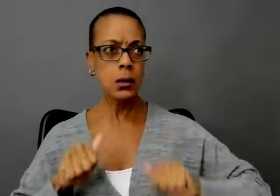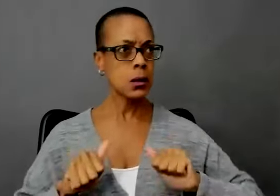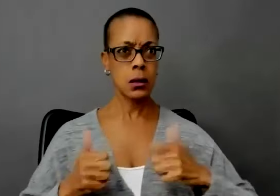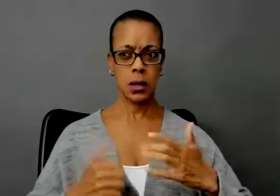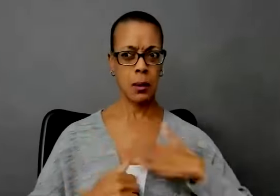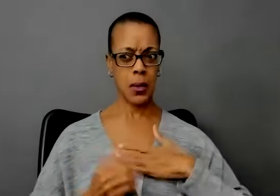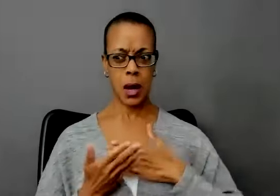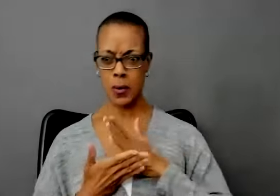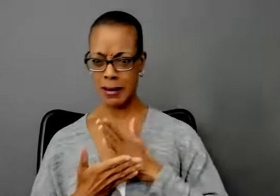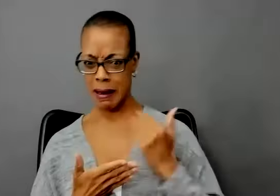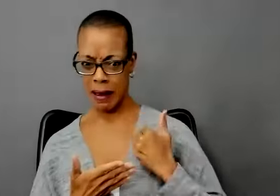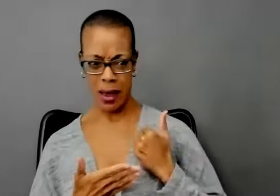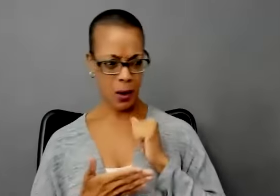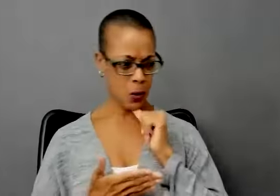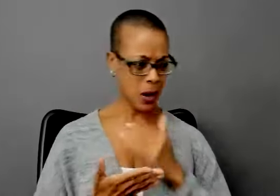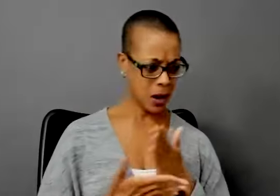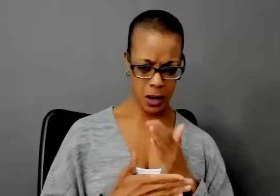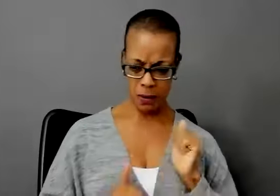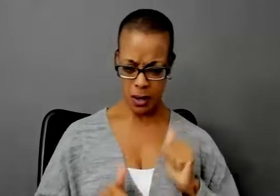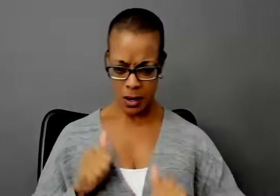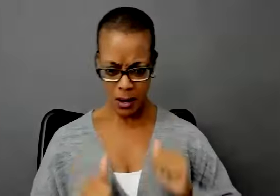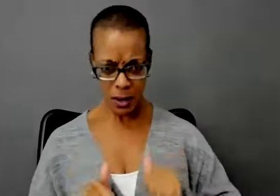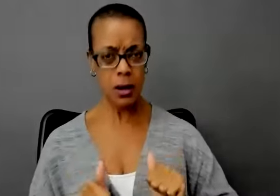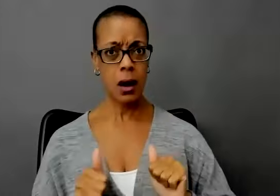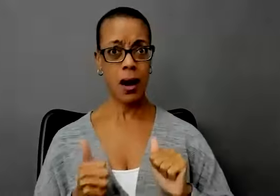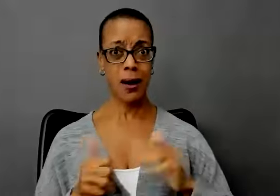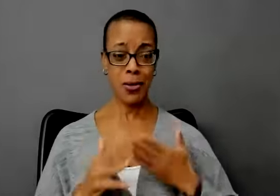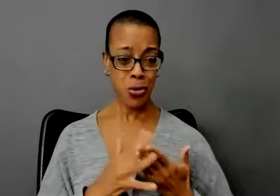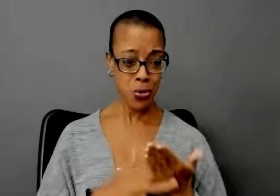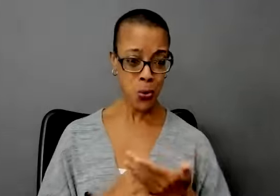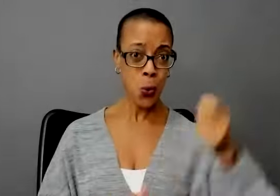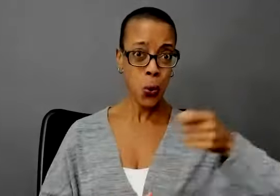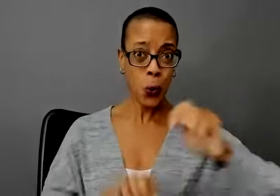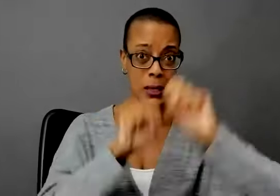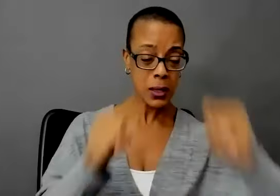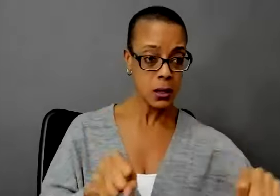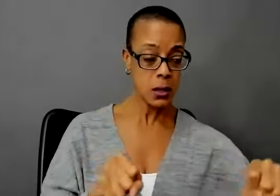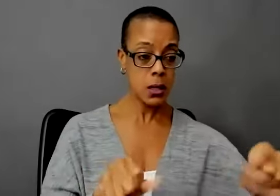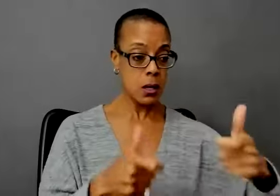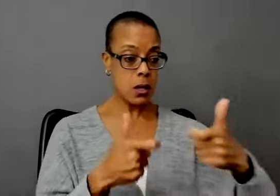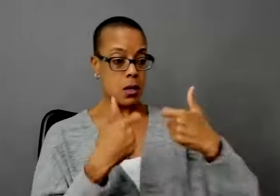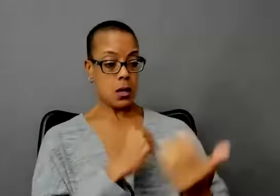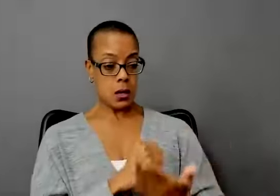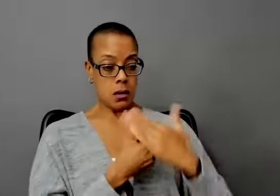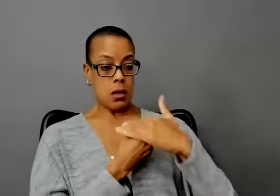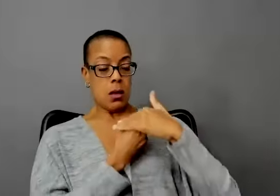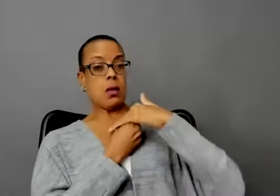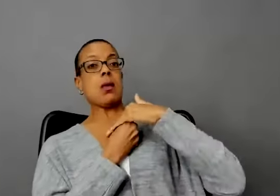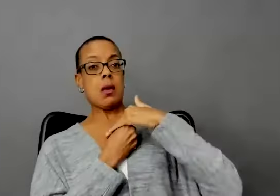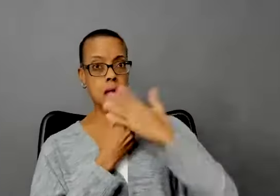had, as someone who had gone through the court system and been harmed by it, to then come out the other end and say, you know